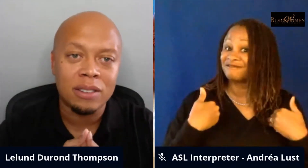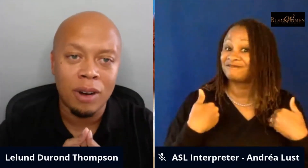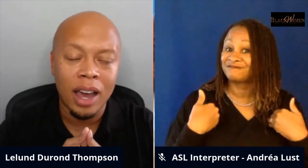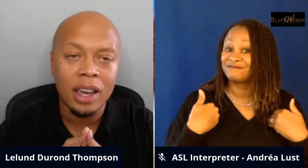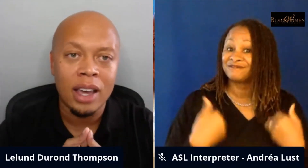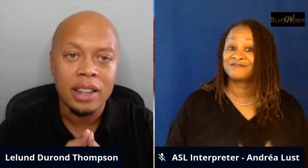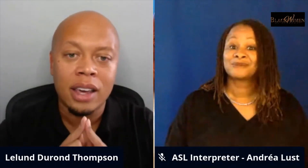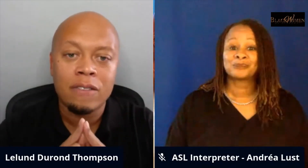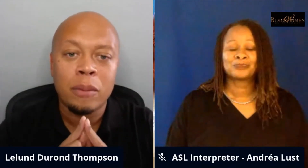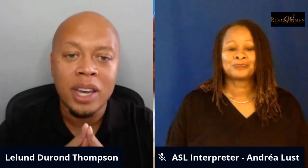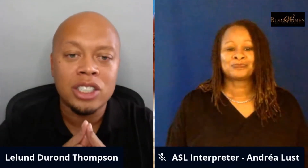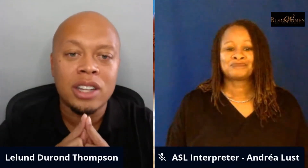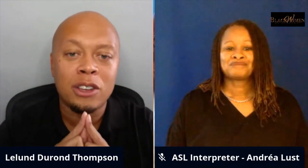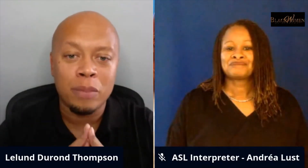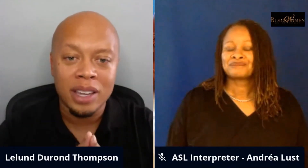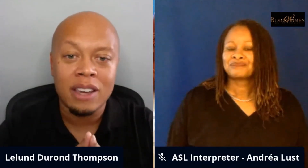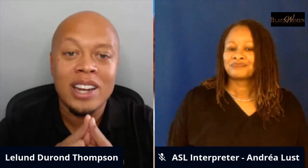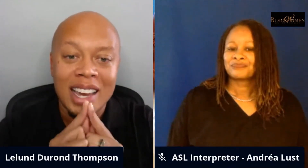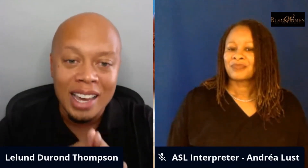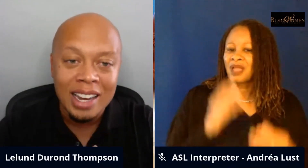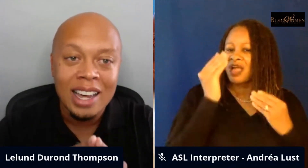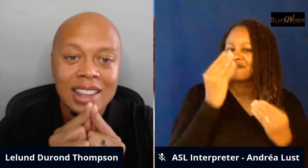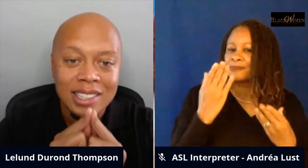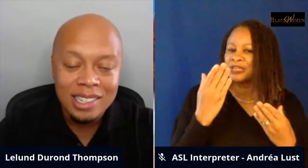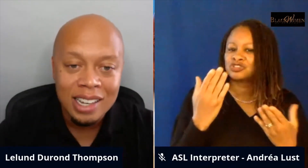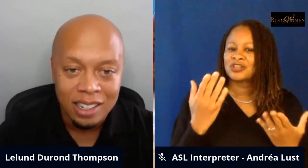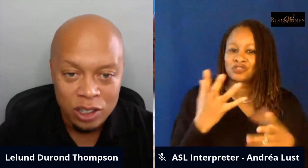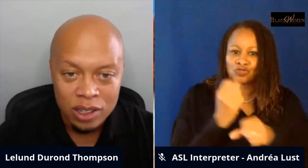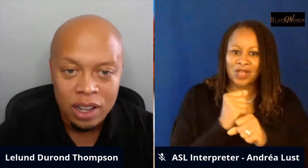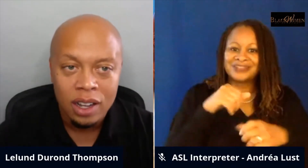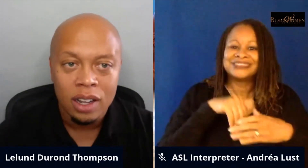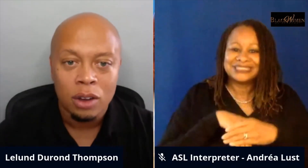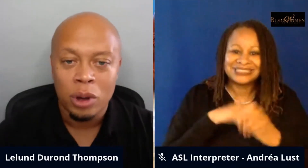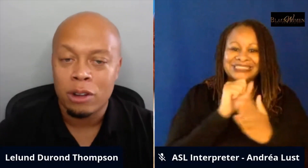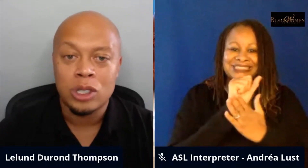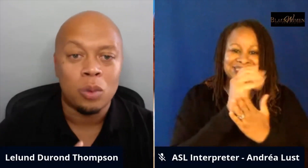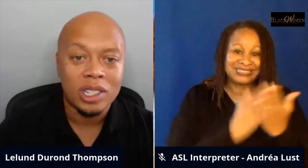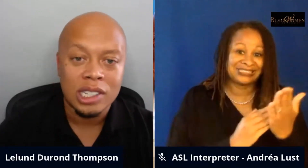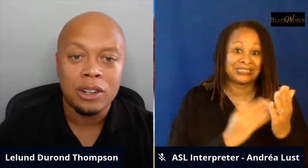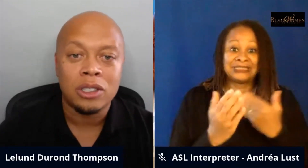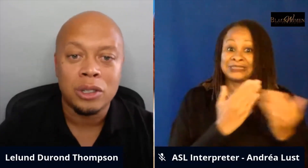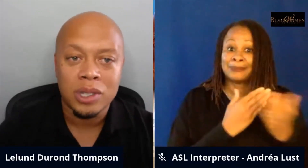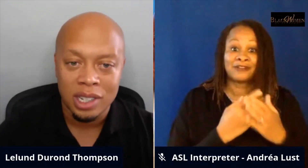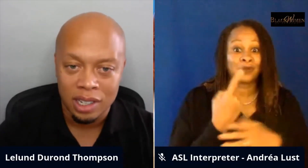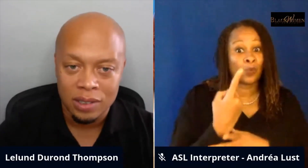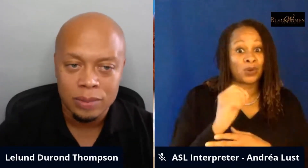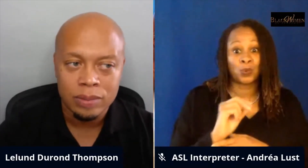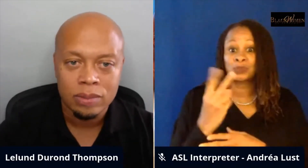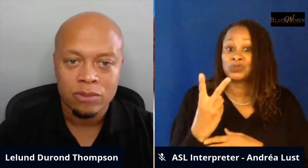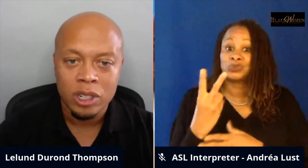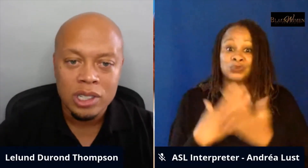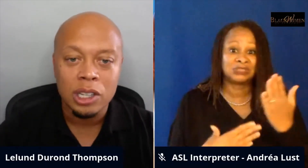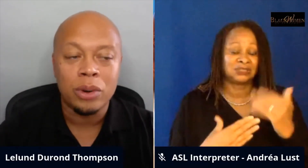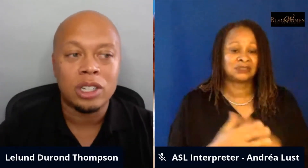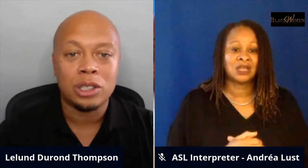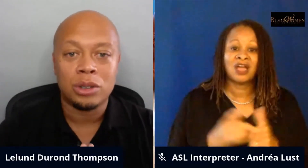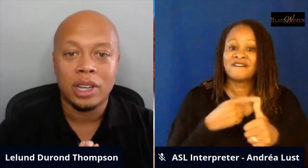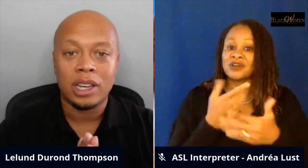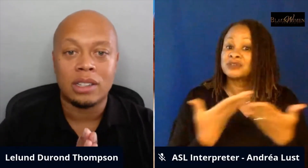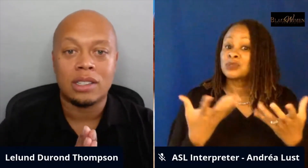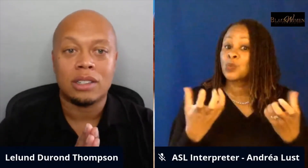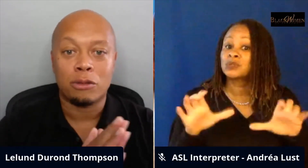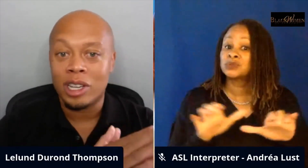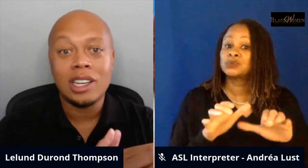given, right? The information that you've been given in the scenes, whether it's 1 scene or 2 scenes. First thing you want to